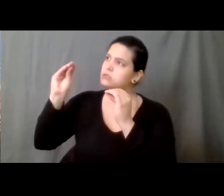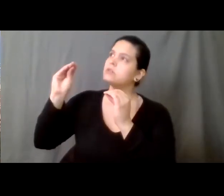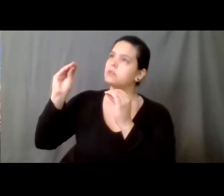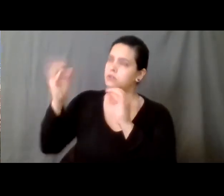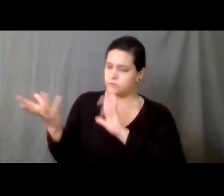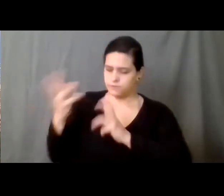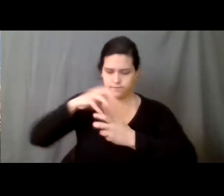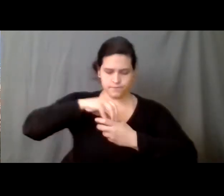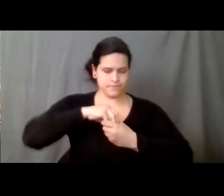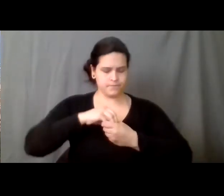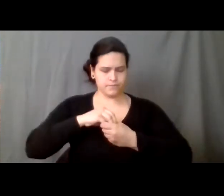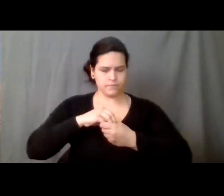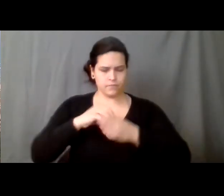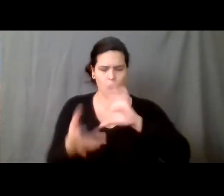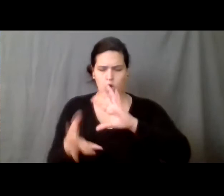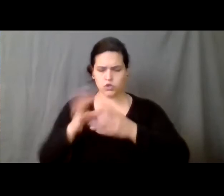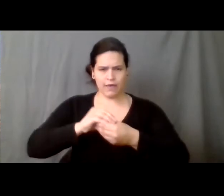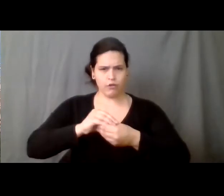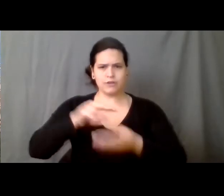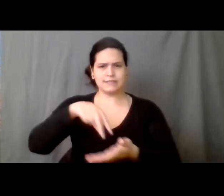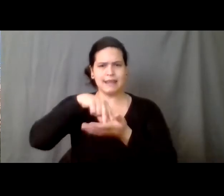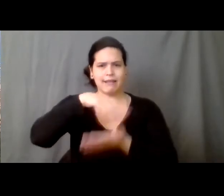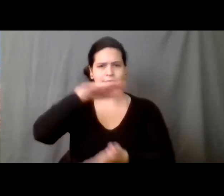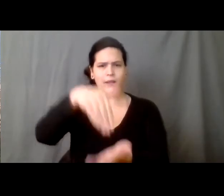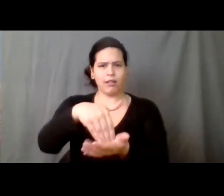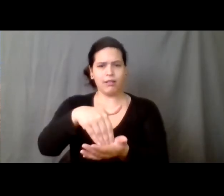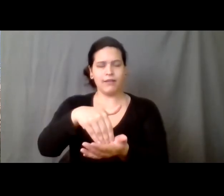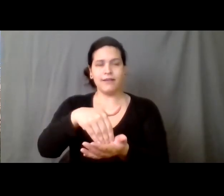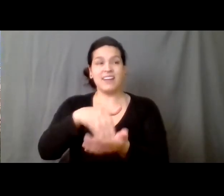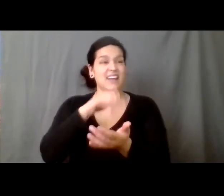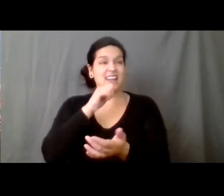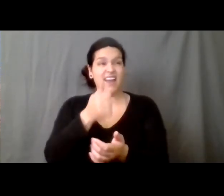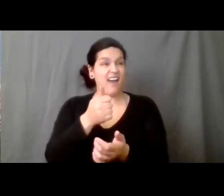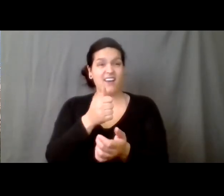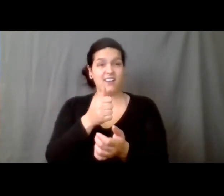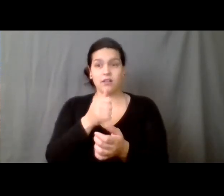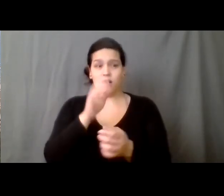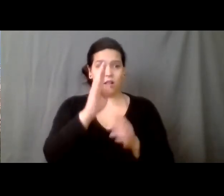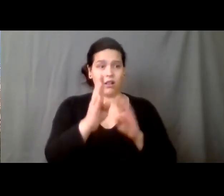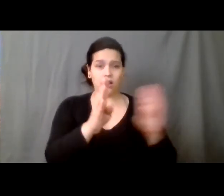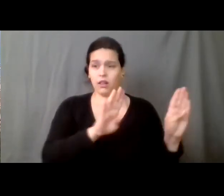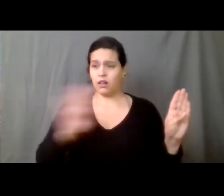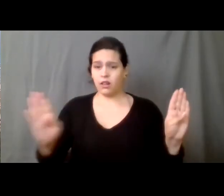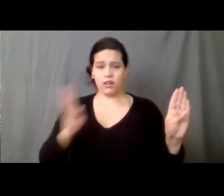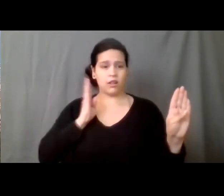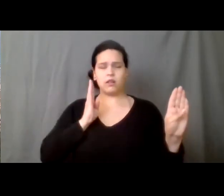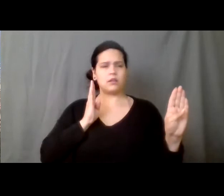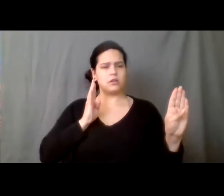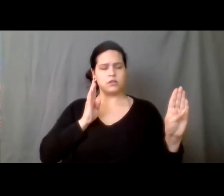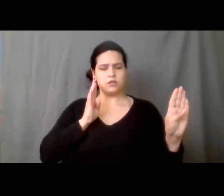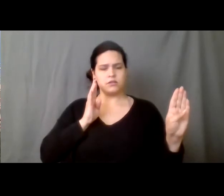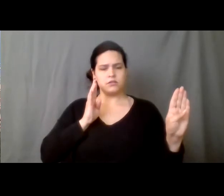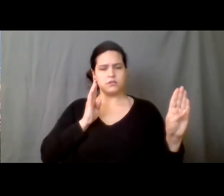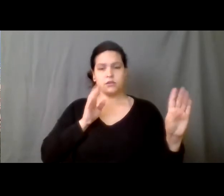be standing in the middle. We're not too far down any one of those directions off. We're not dealing too much with the